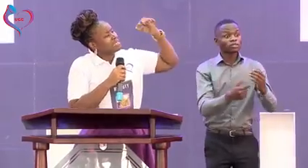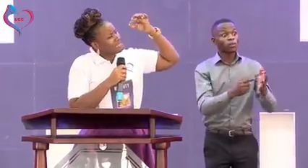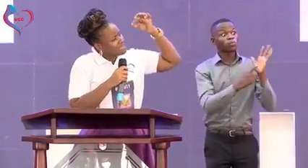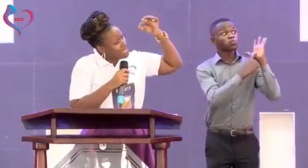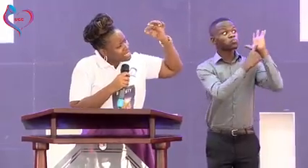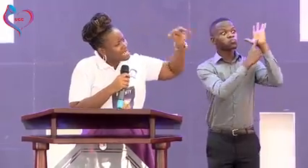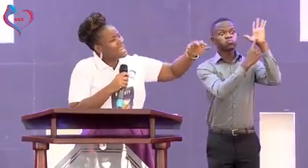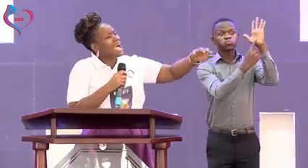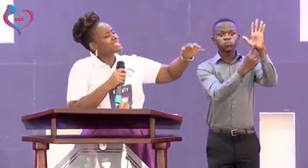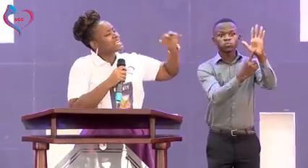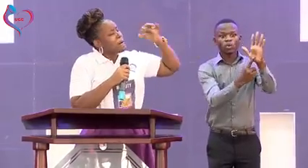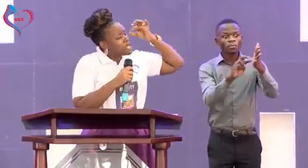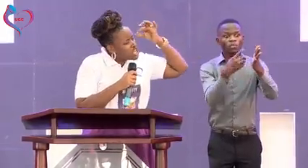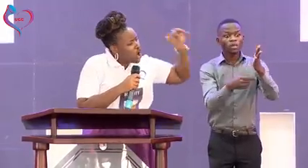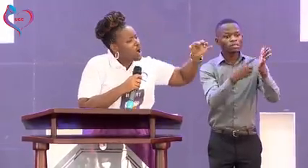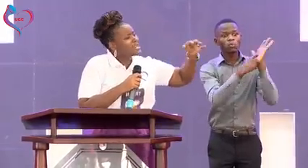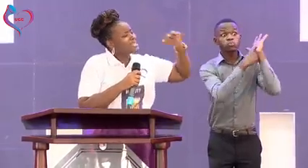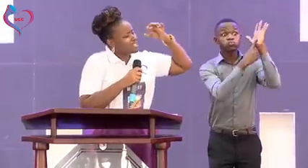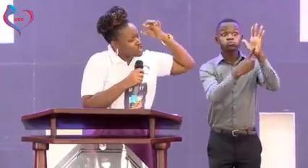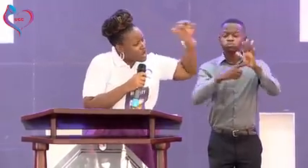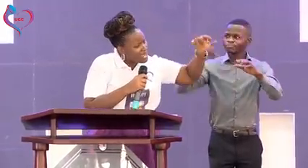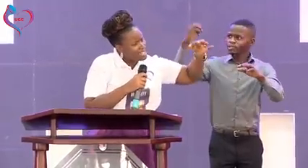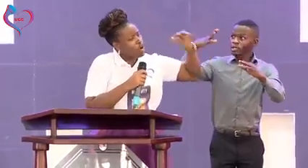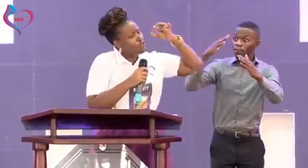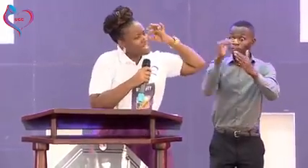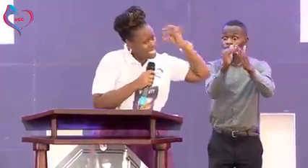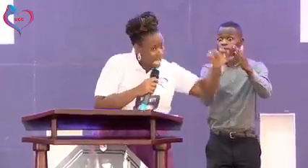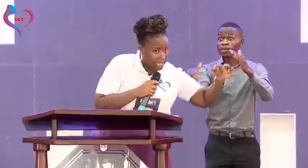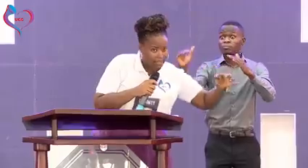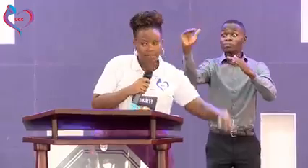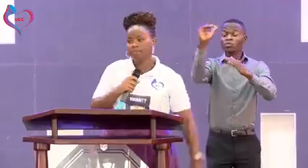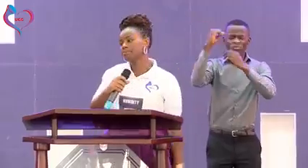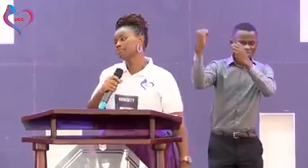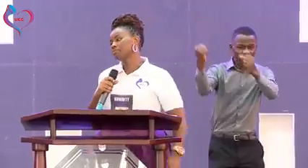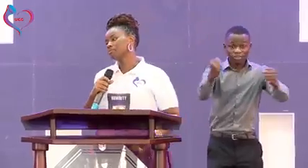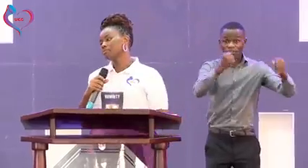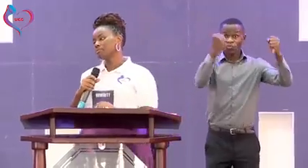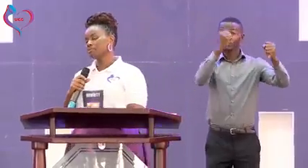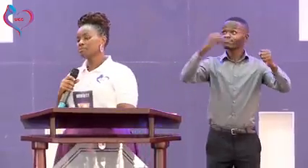shone his light beyond the strength of the sun.